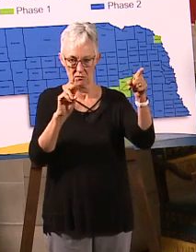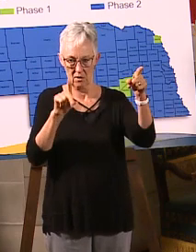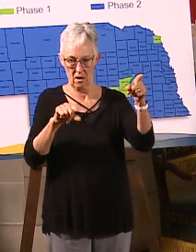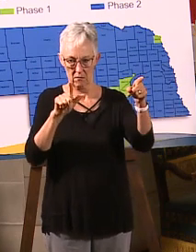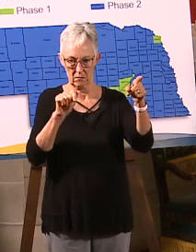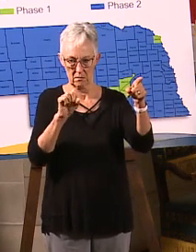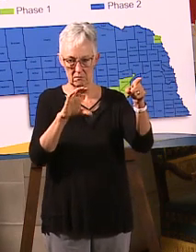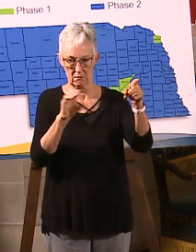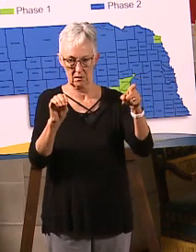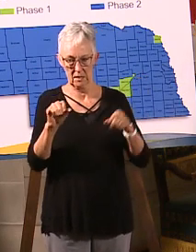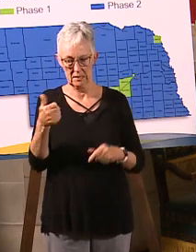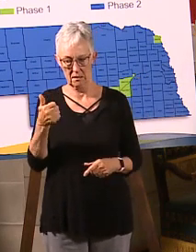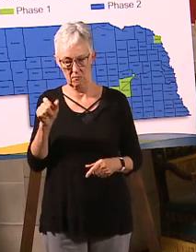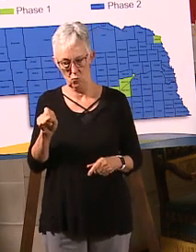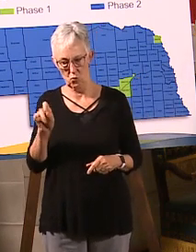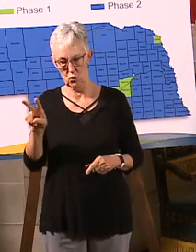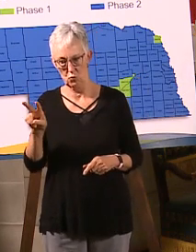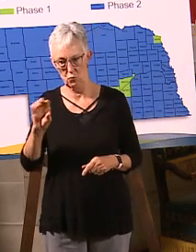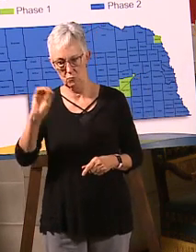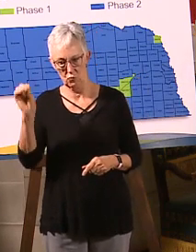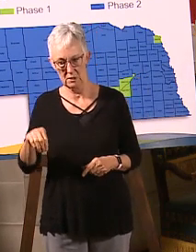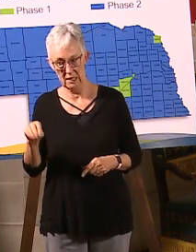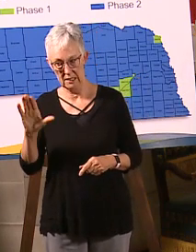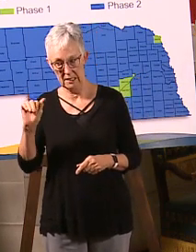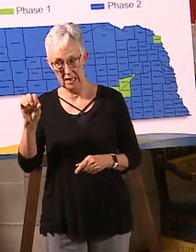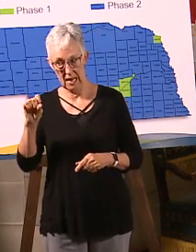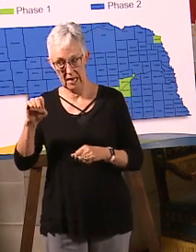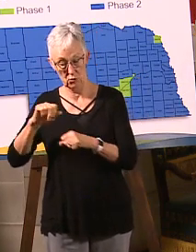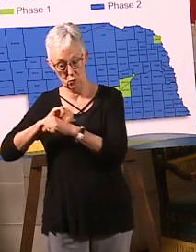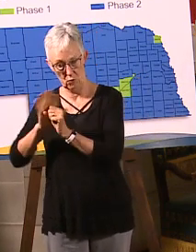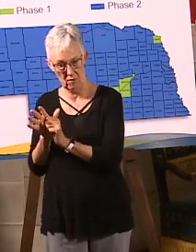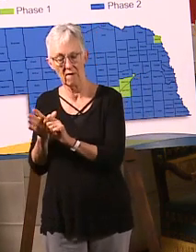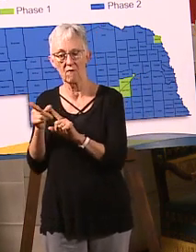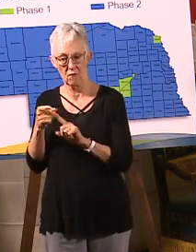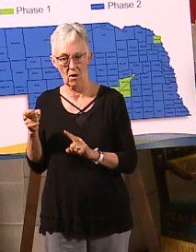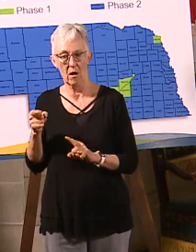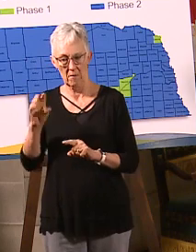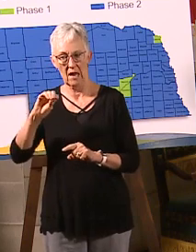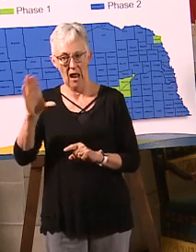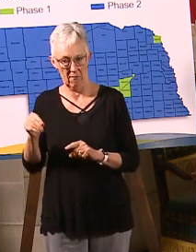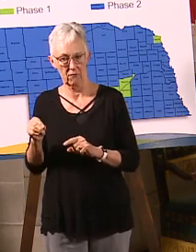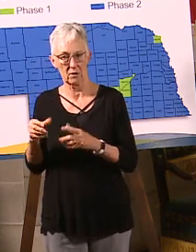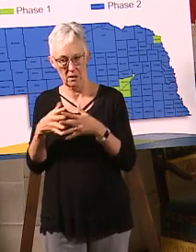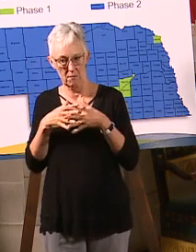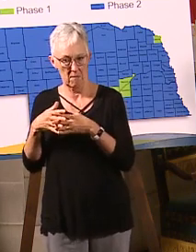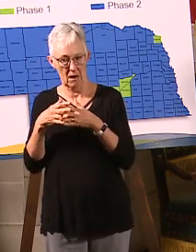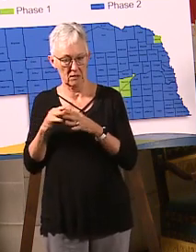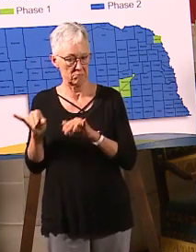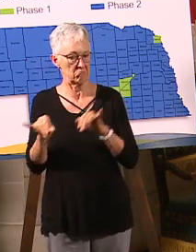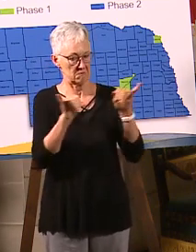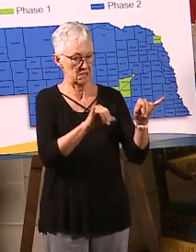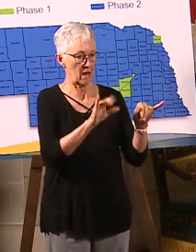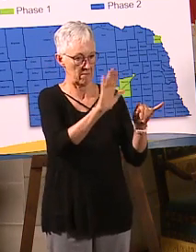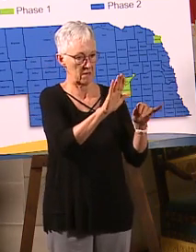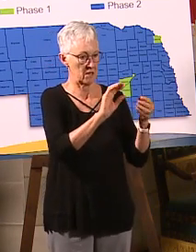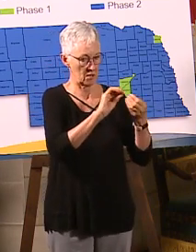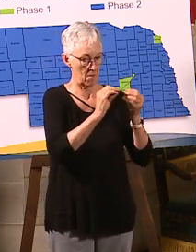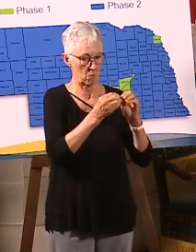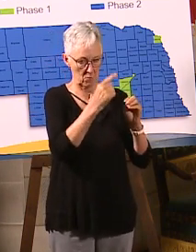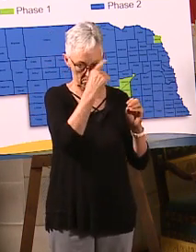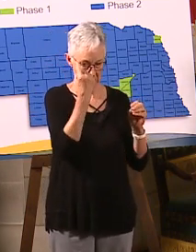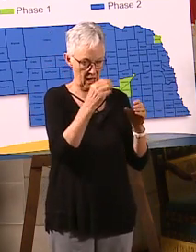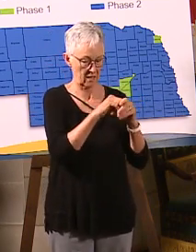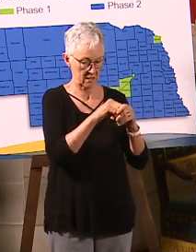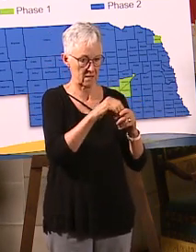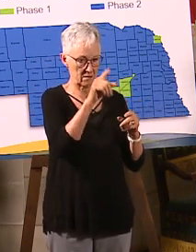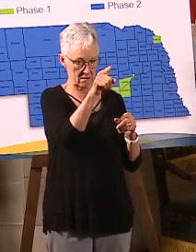cases that have been reported have been from African Americans. So again, roughly in line with the population there. However, the Latino community